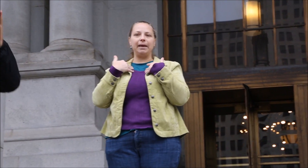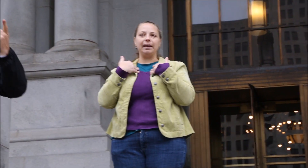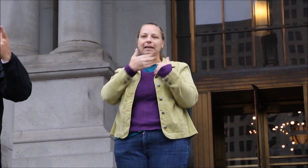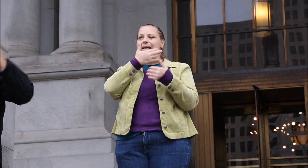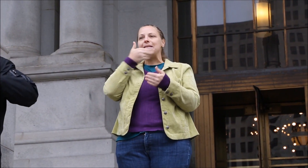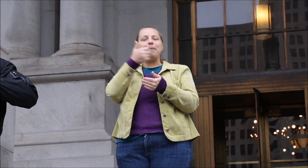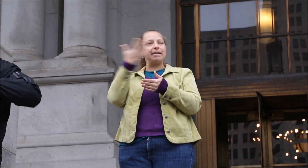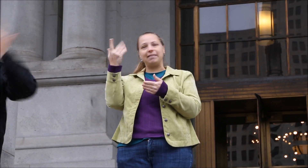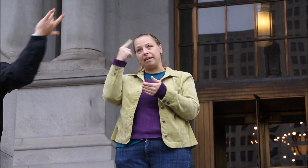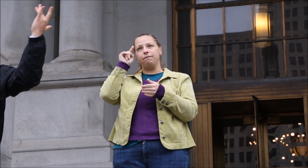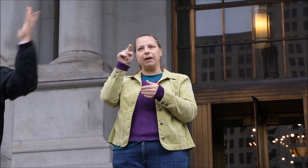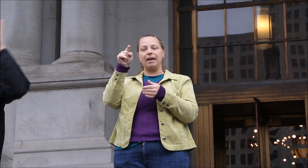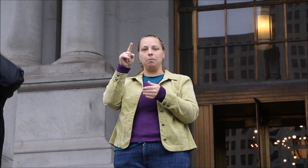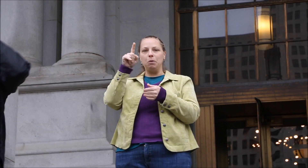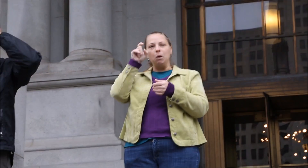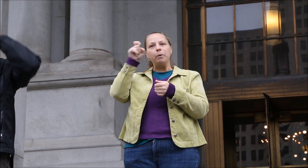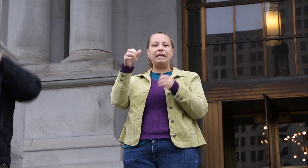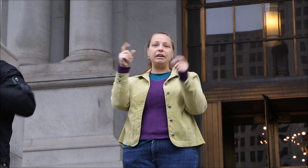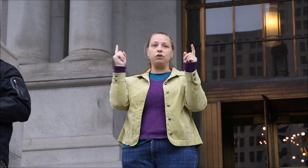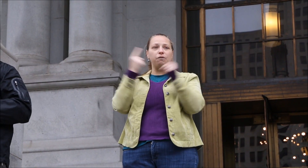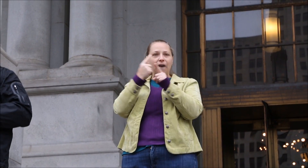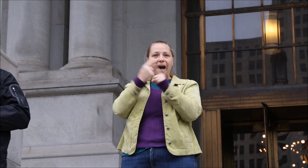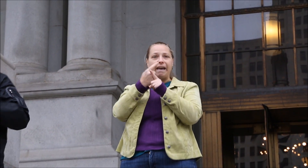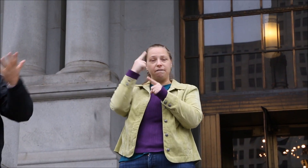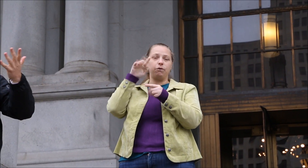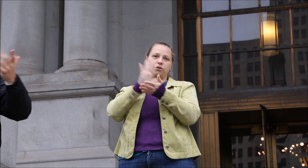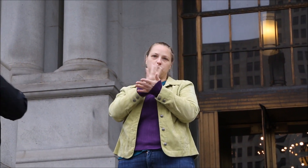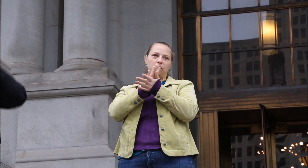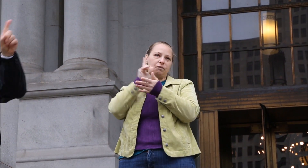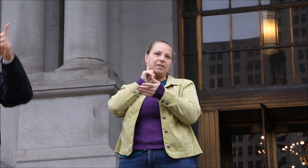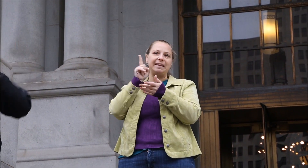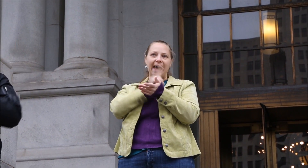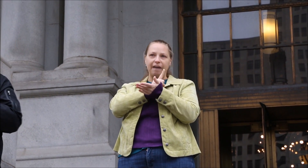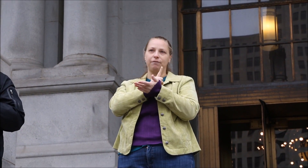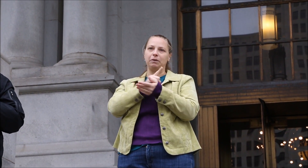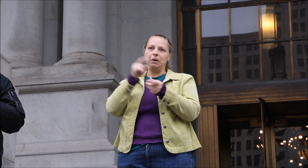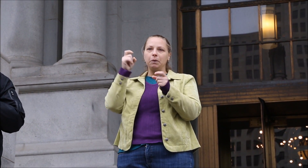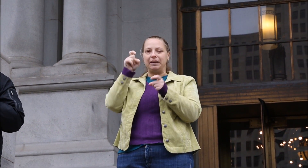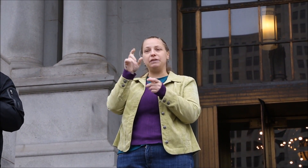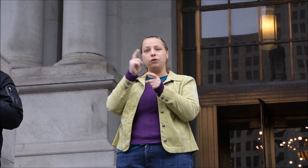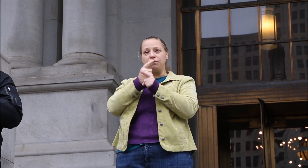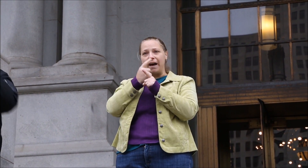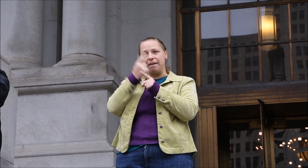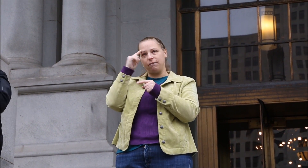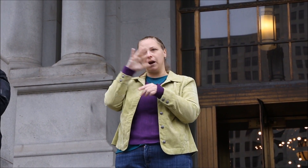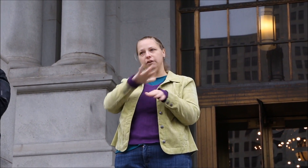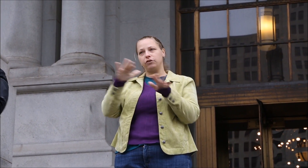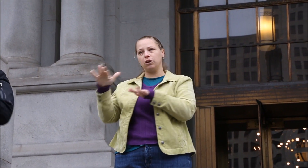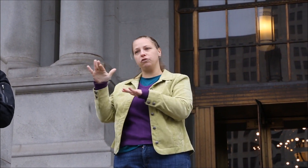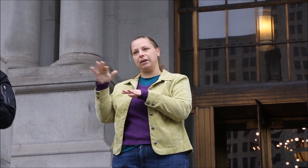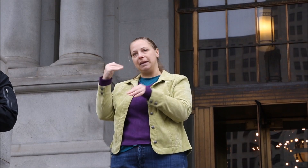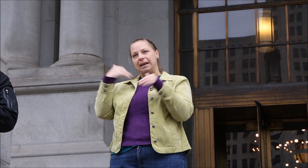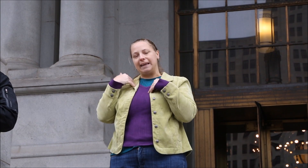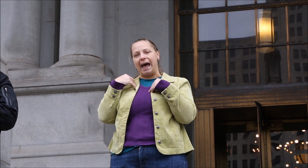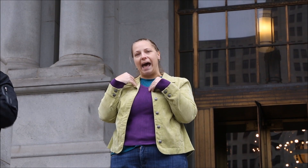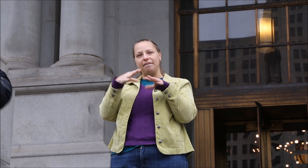As I grew up, I went to a public school, and I was in a school for hearing kids until I was 12. And much thanks to my mother realized